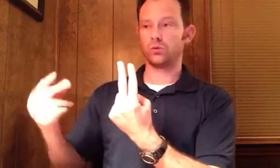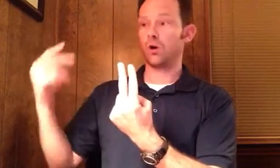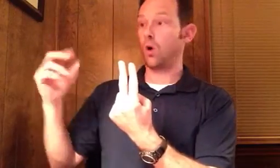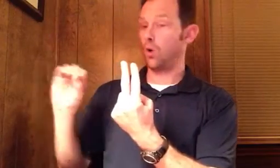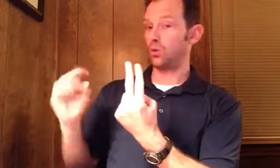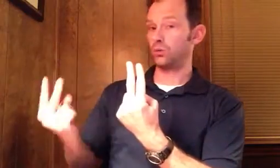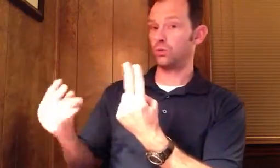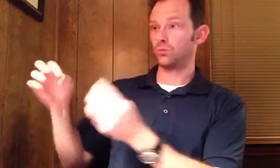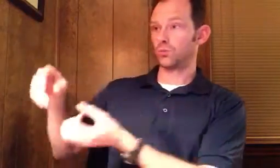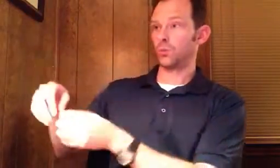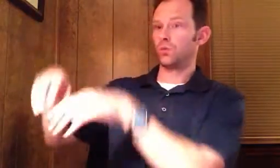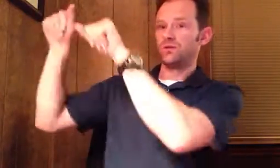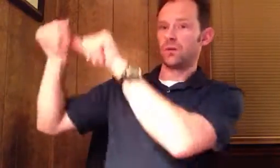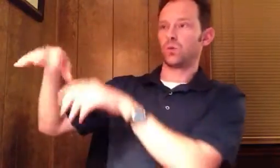Decomposition.